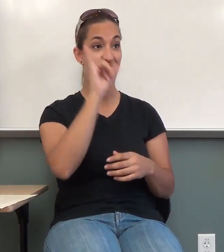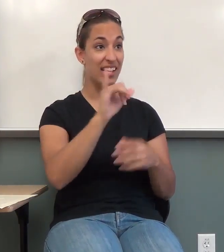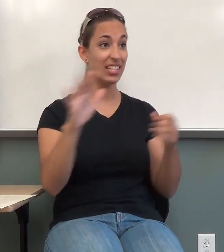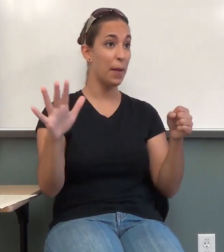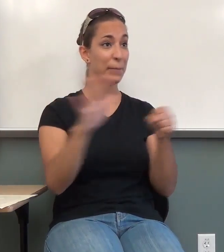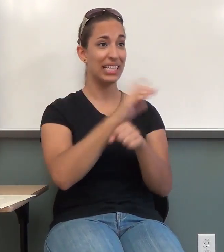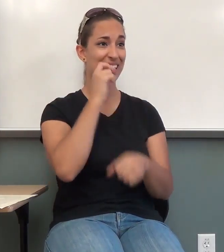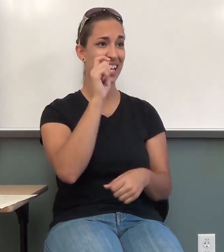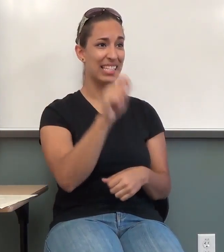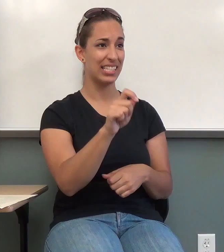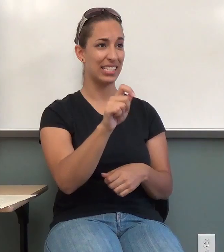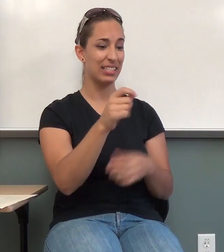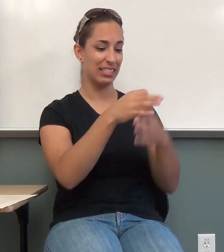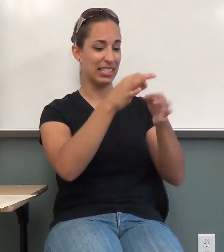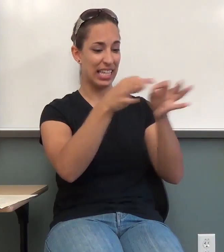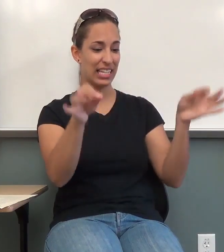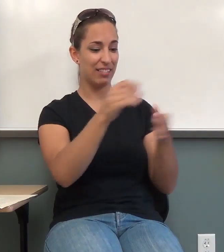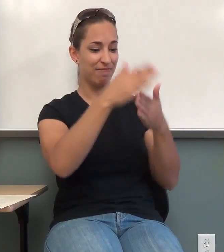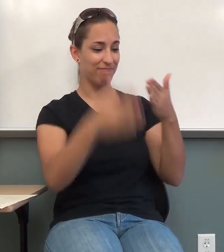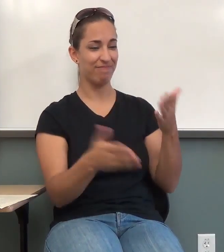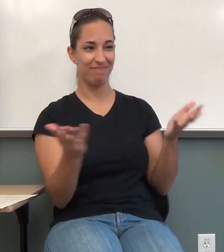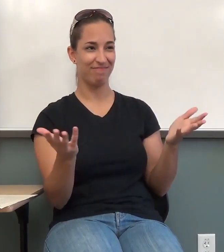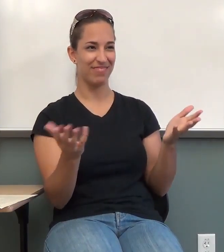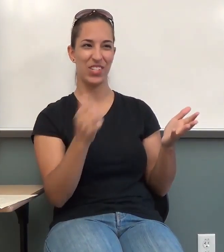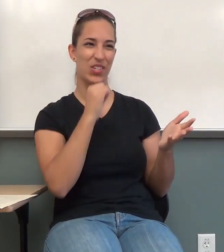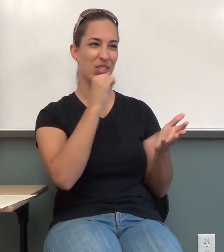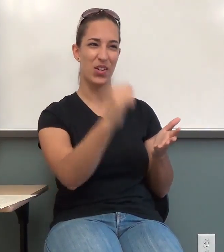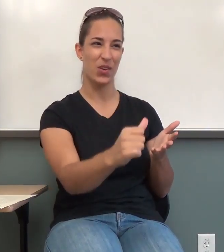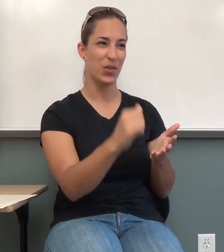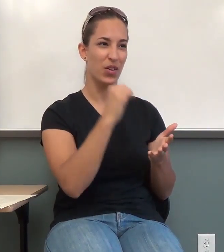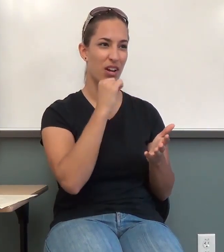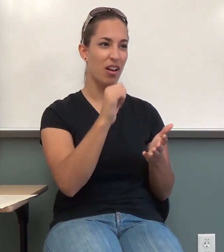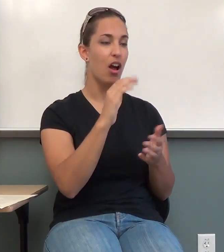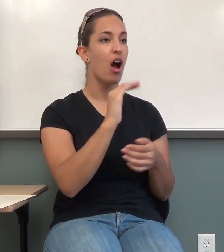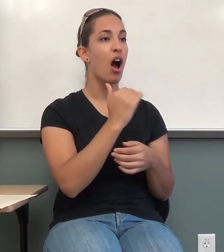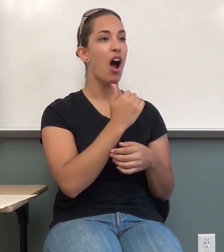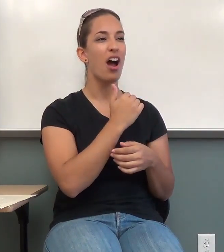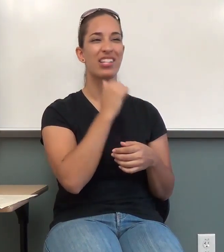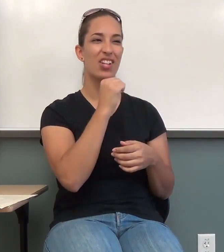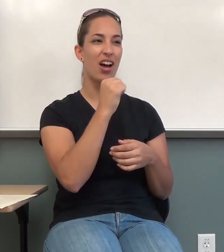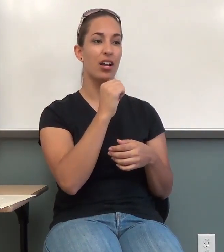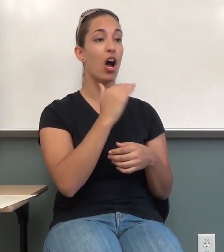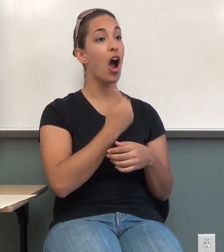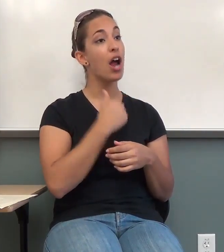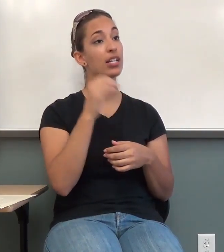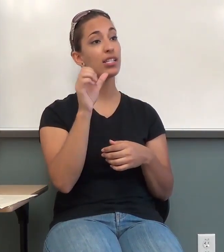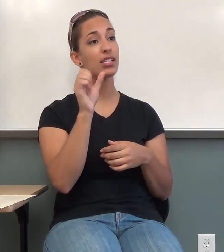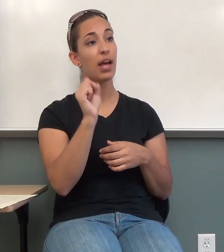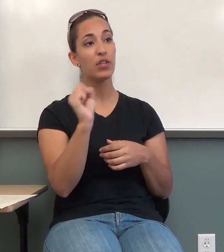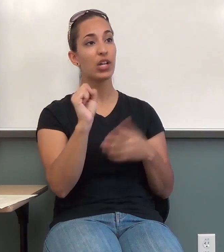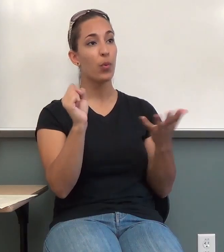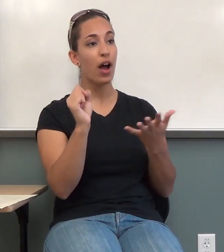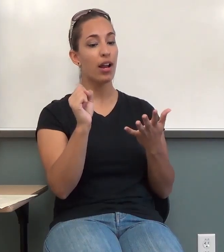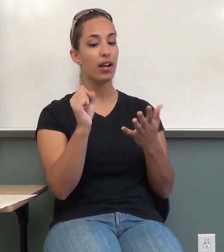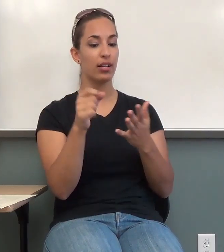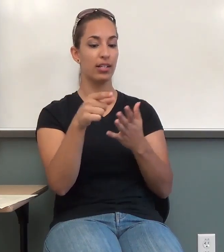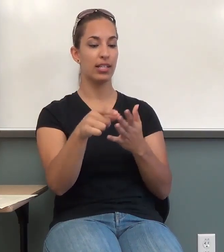No. What is our subject of the sentence? Plane. Nope. Tour, passengers. Passengers is our simple